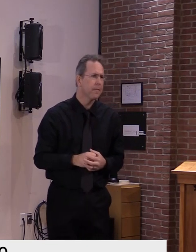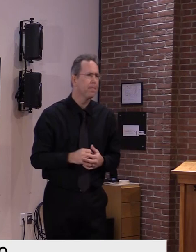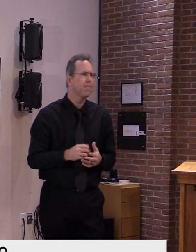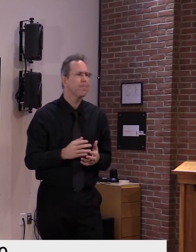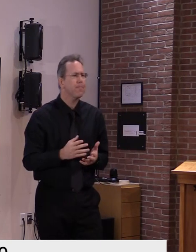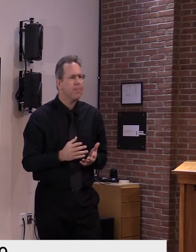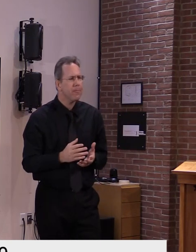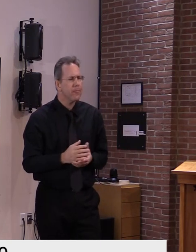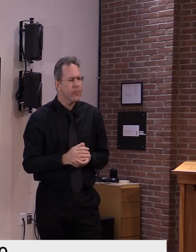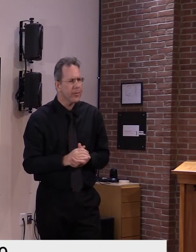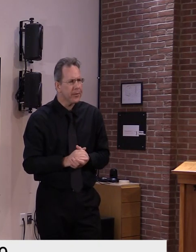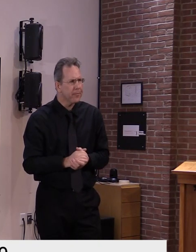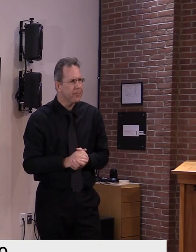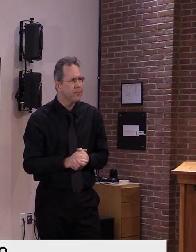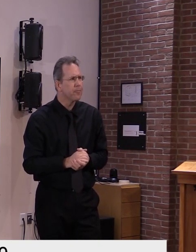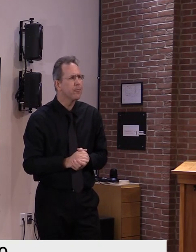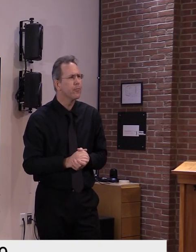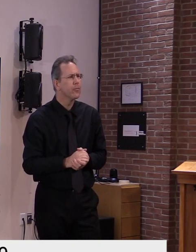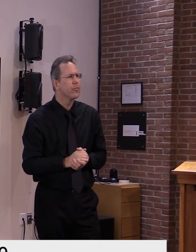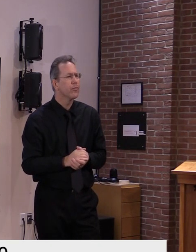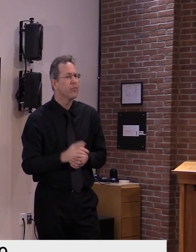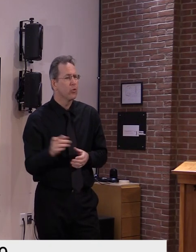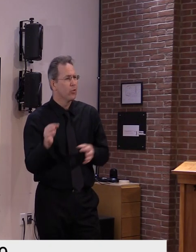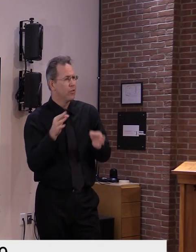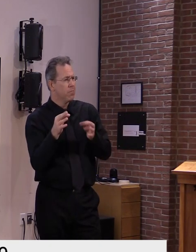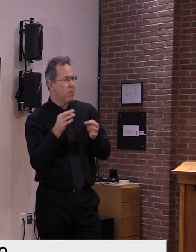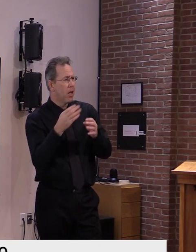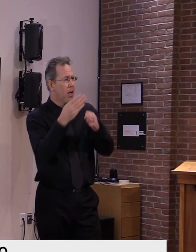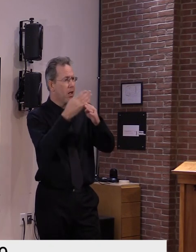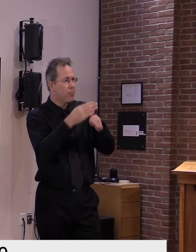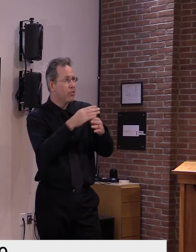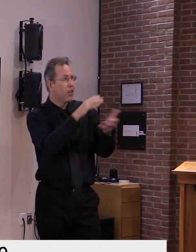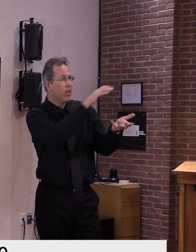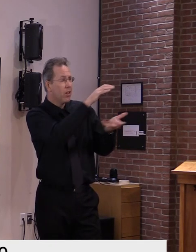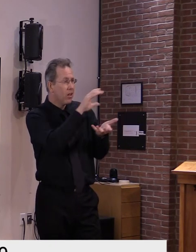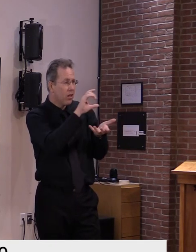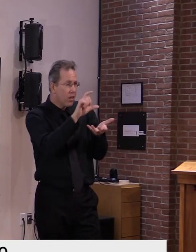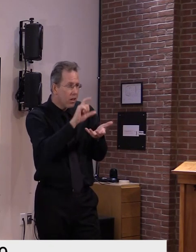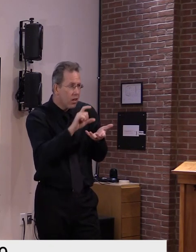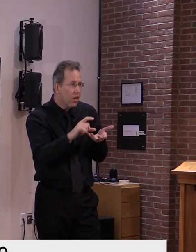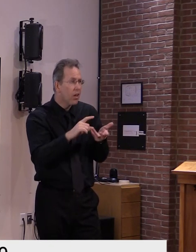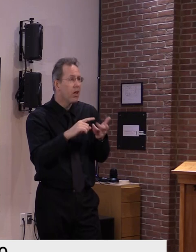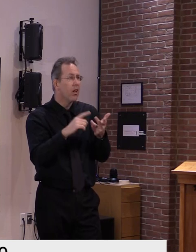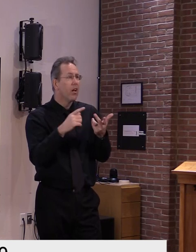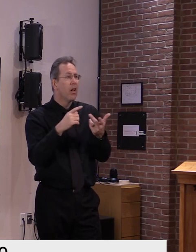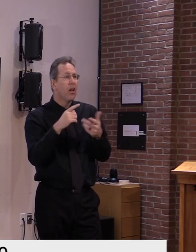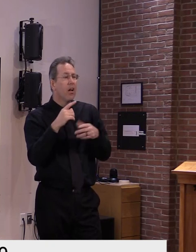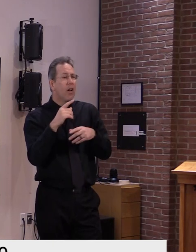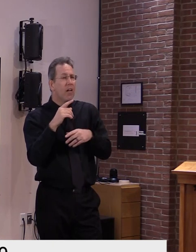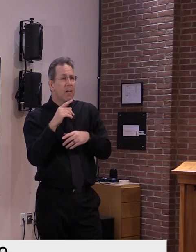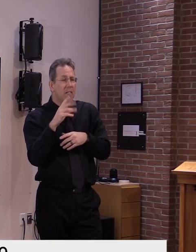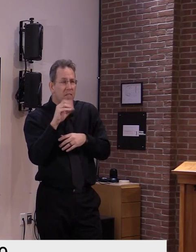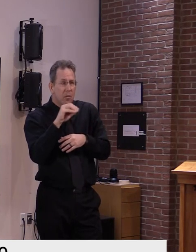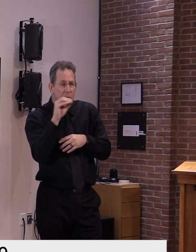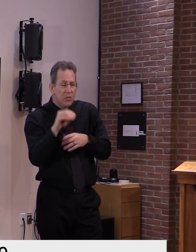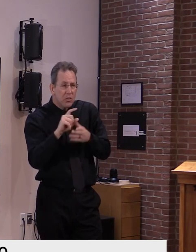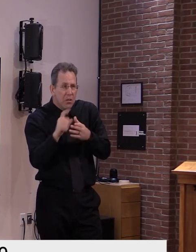initial breakdown, do you expect that would look something like 50-50 to sort of yes.